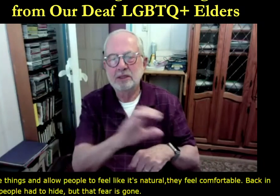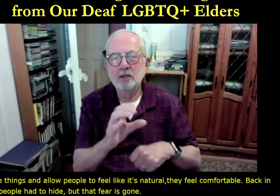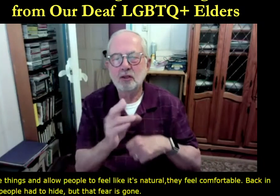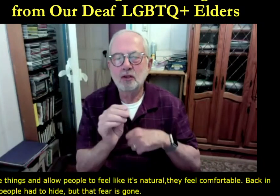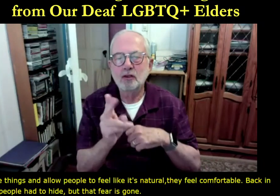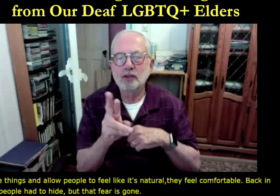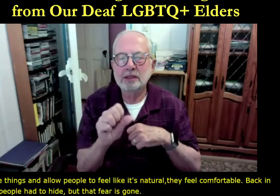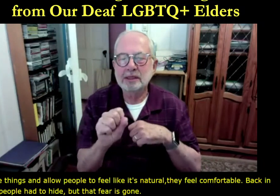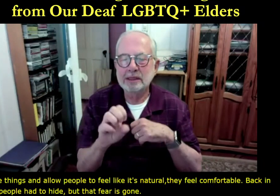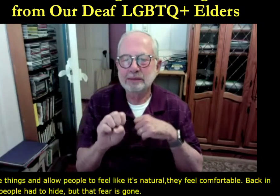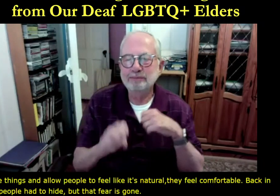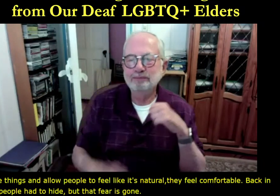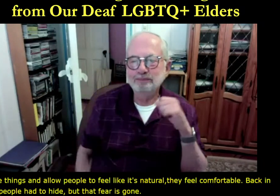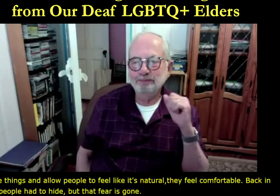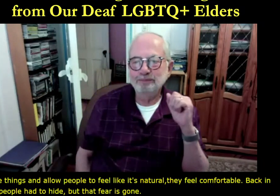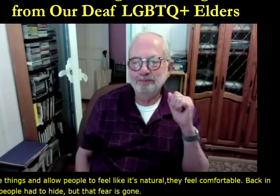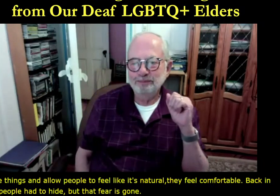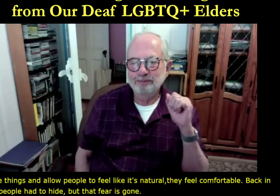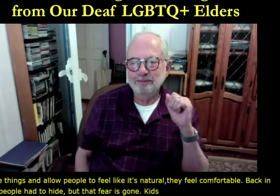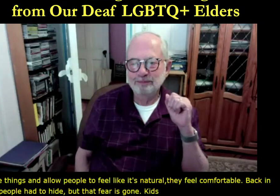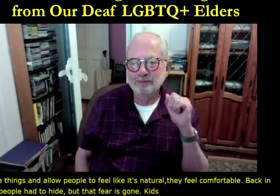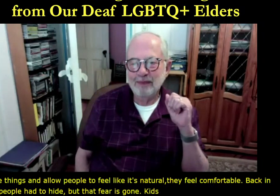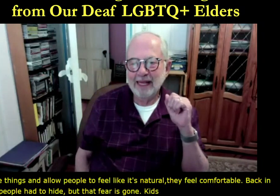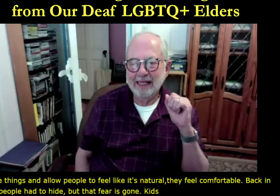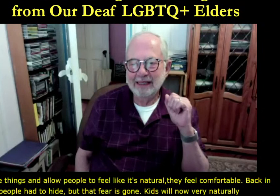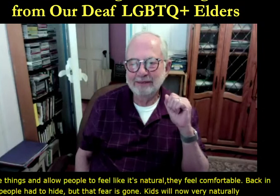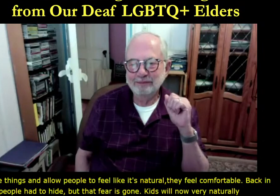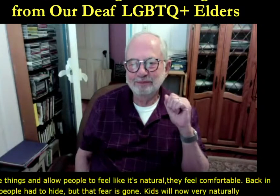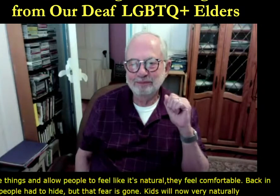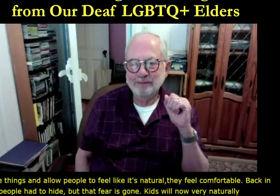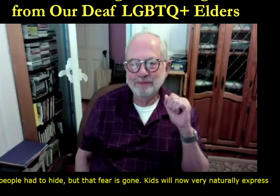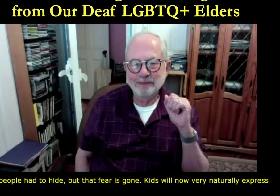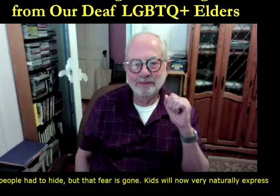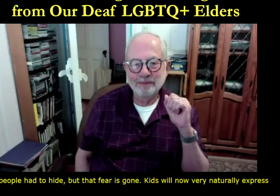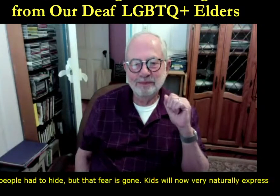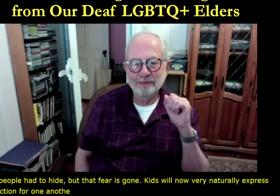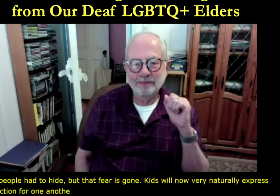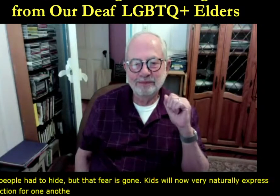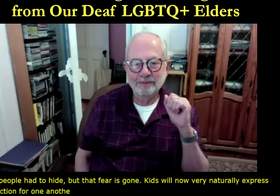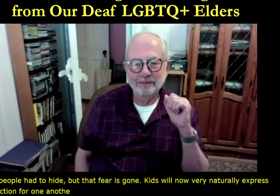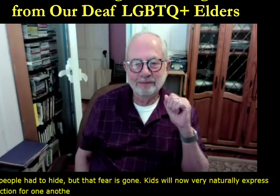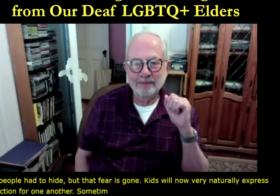might be easier just to let it be and it will just that will be the support you can give them